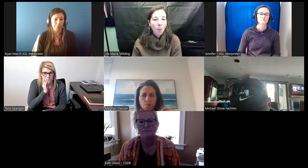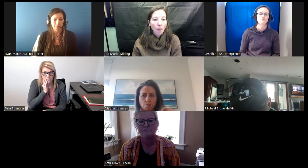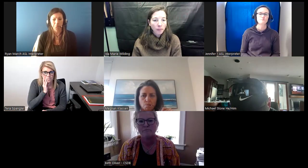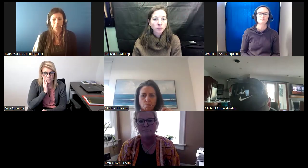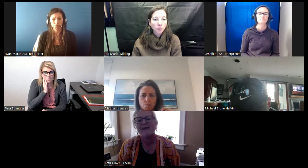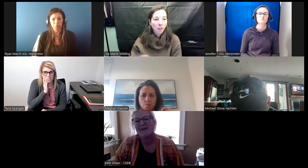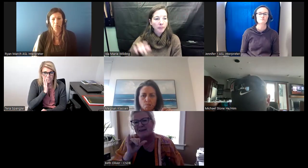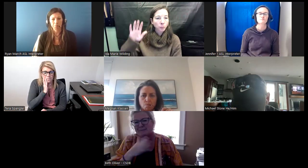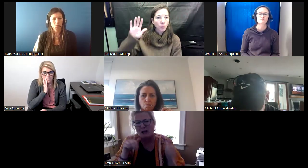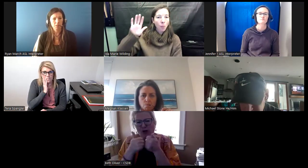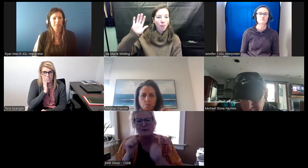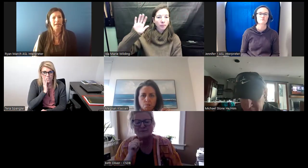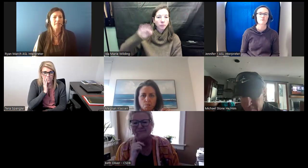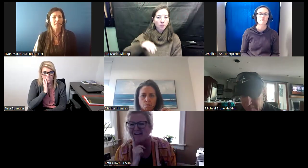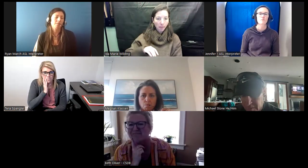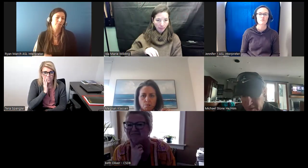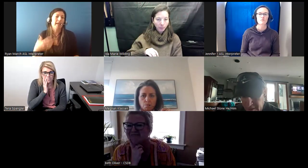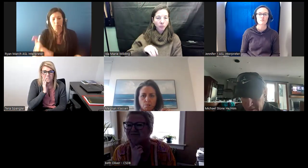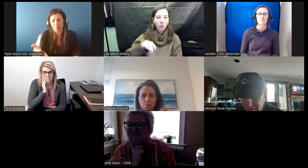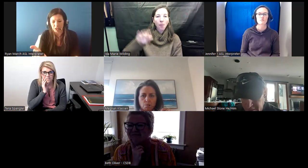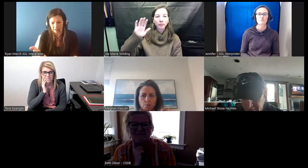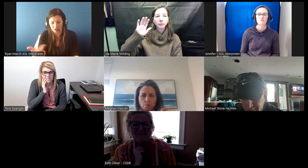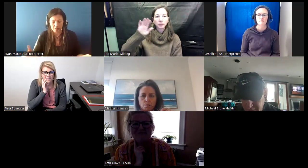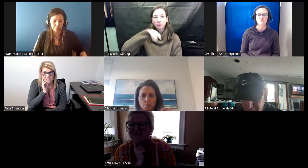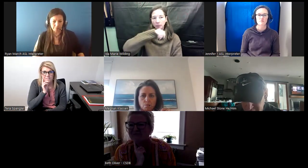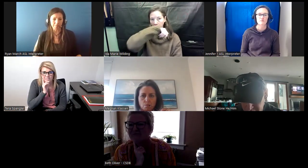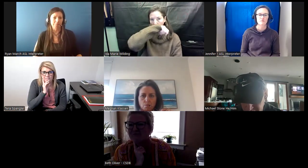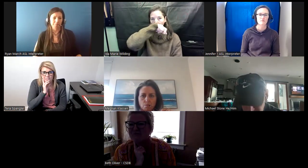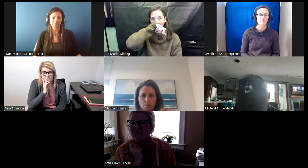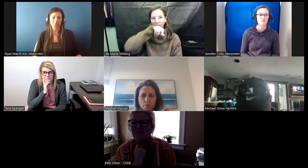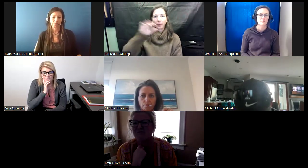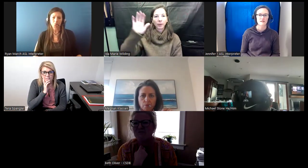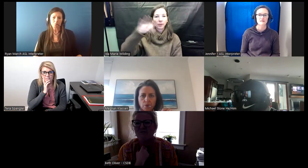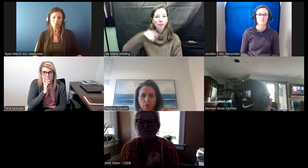date. And then that's been my challenge.